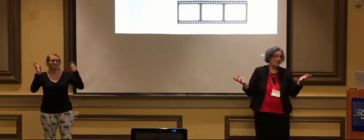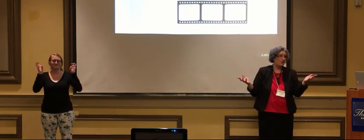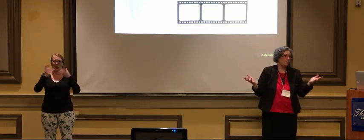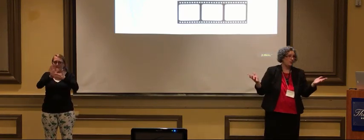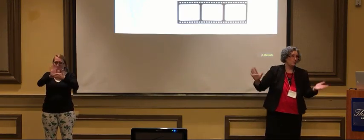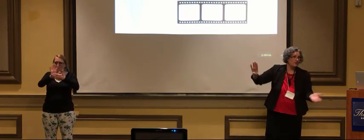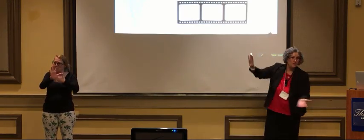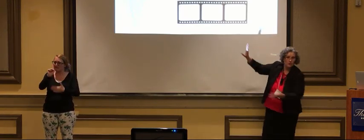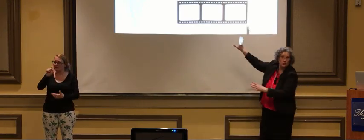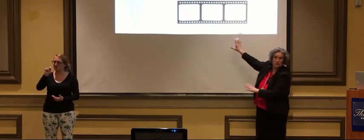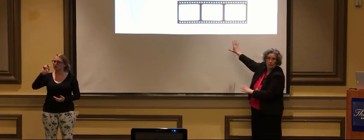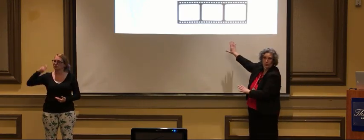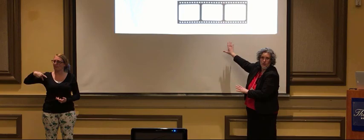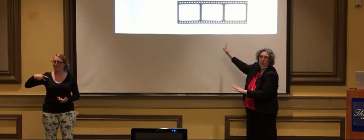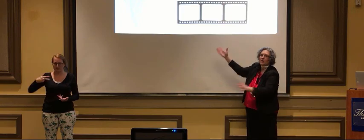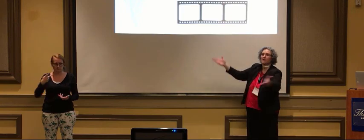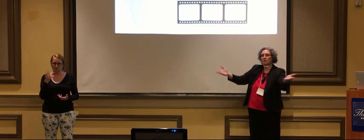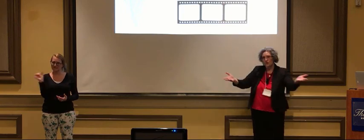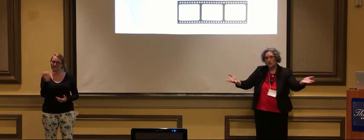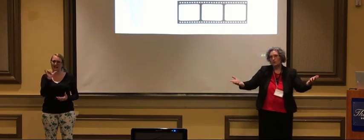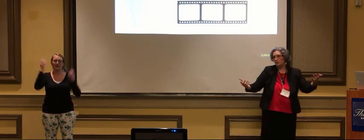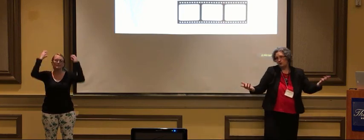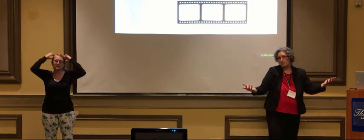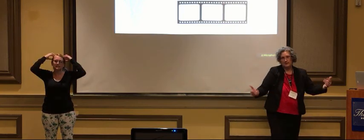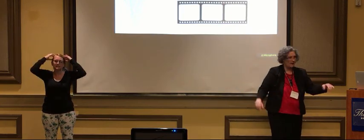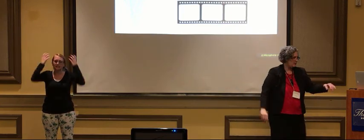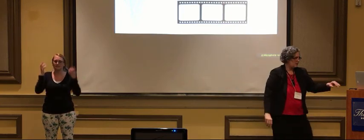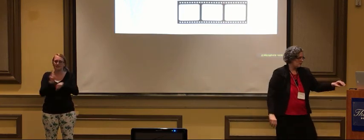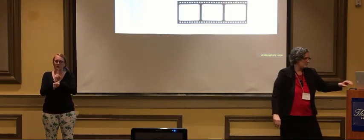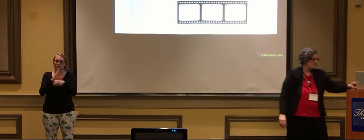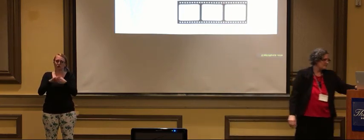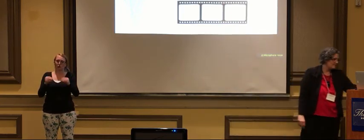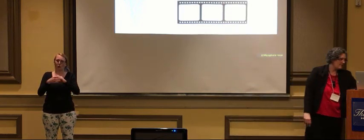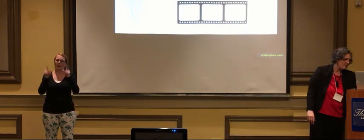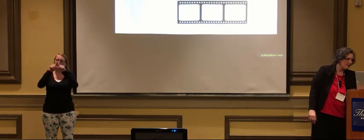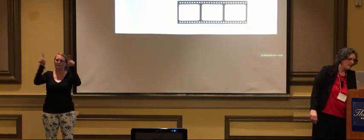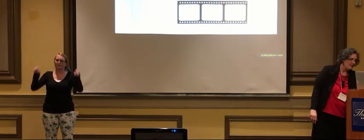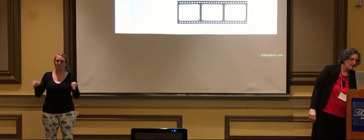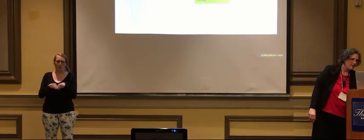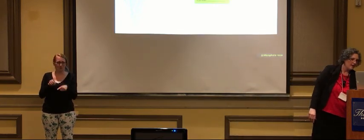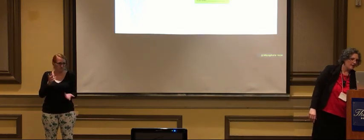what Disney animators use. They use a storyboard. So certainly your students can too.